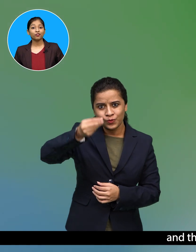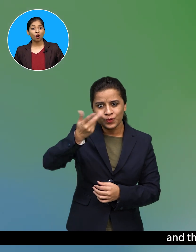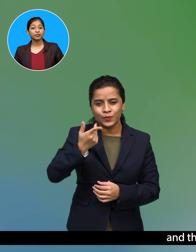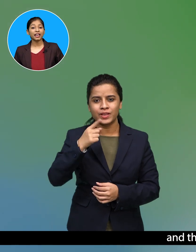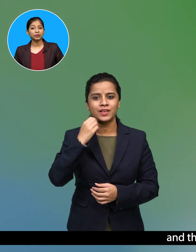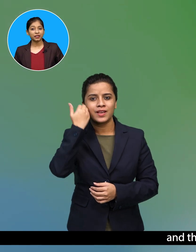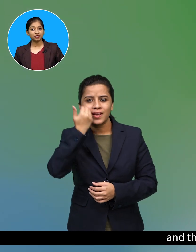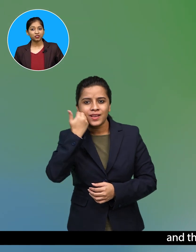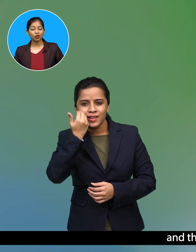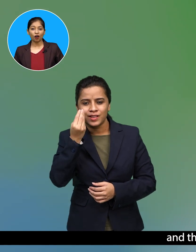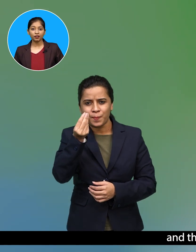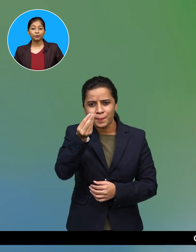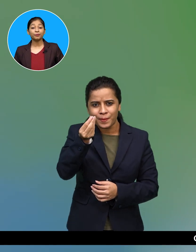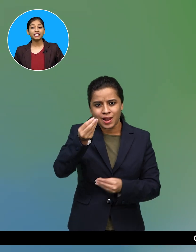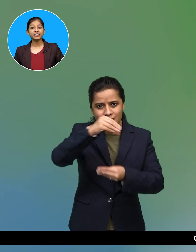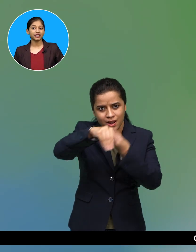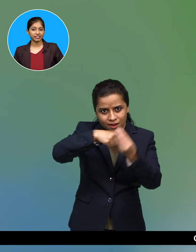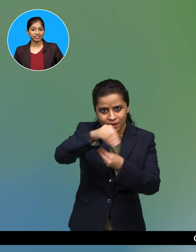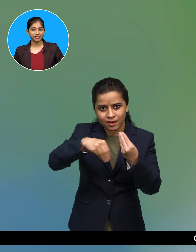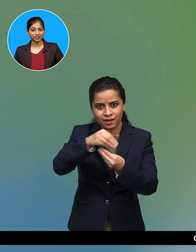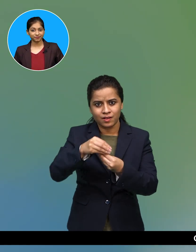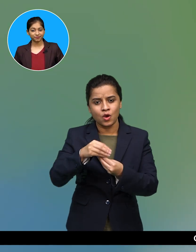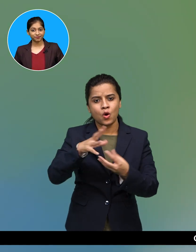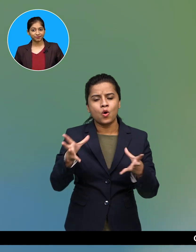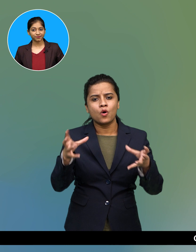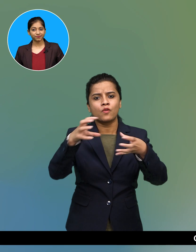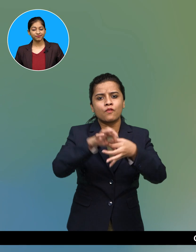the formed elements or blood cells.